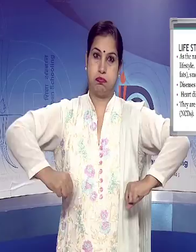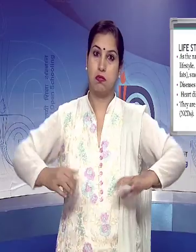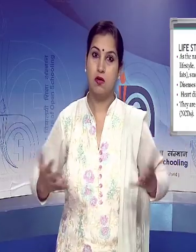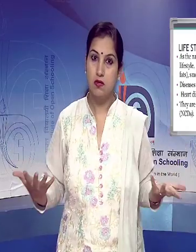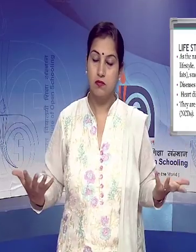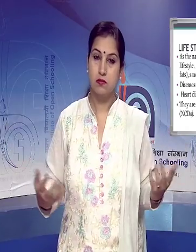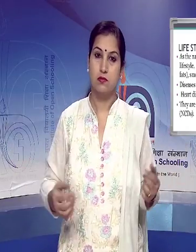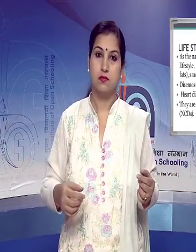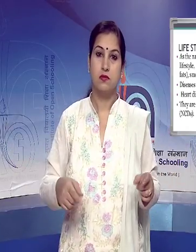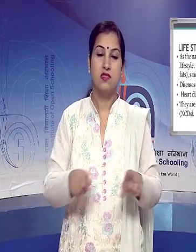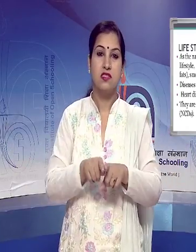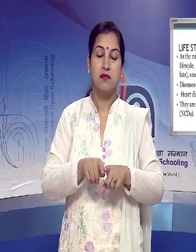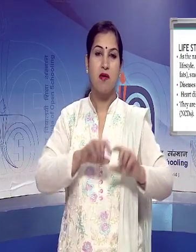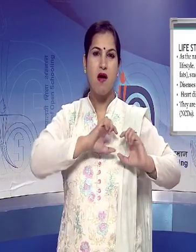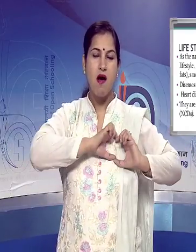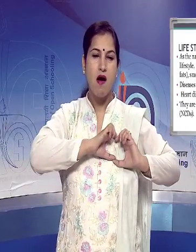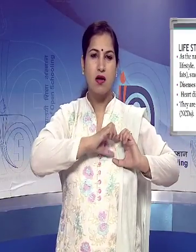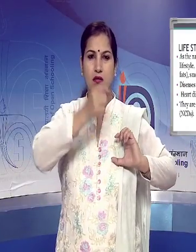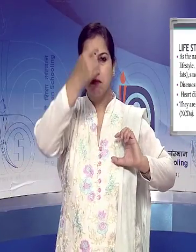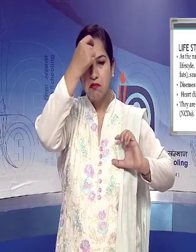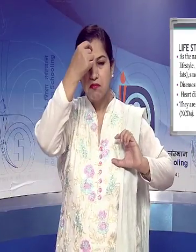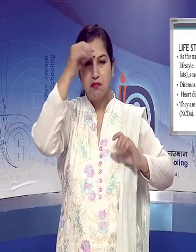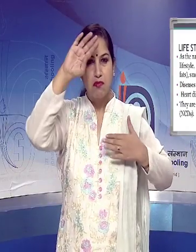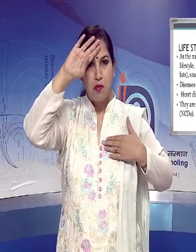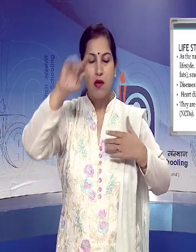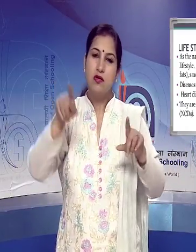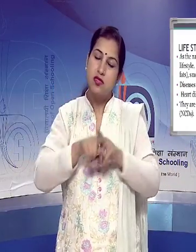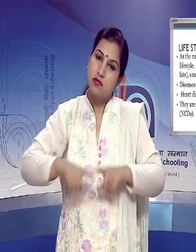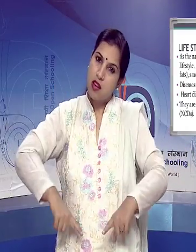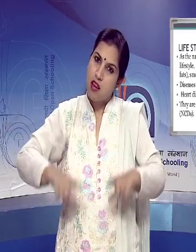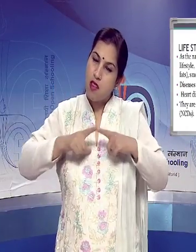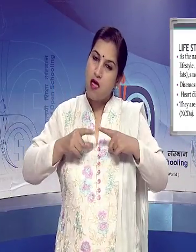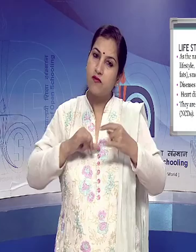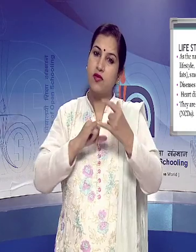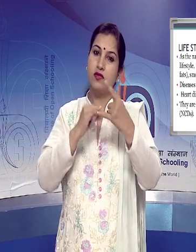and heart diseases are lifestyle diseases.